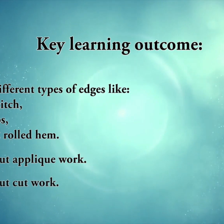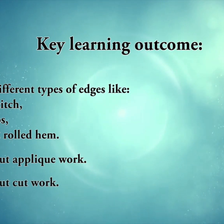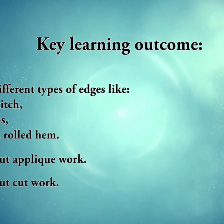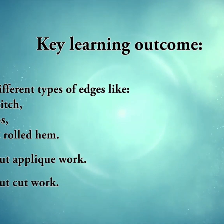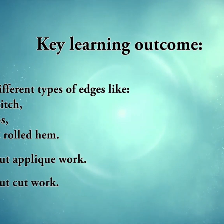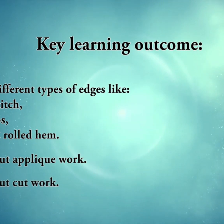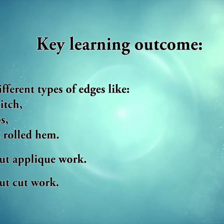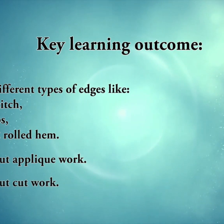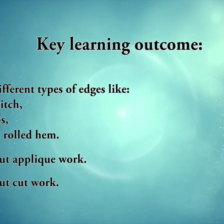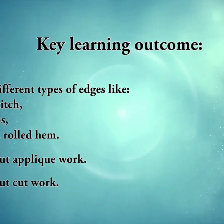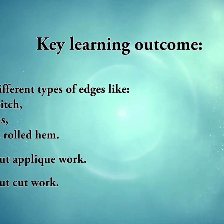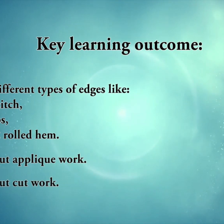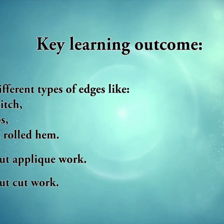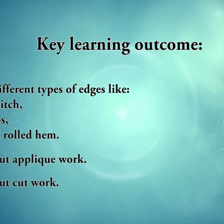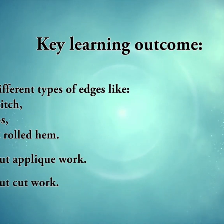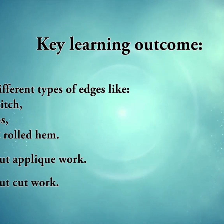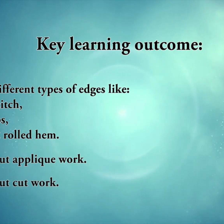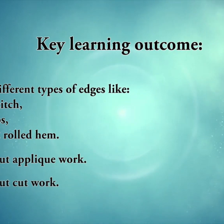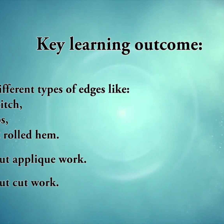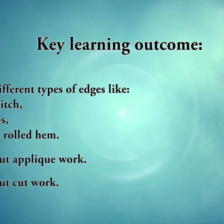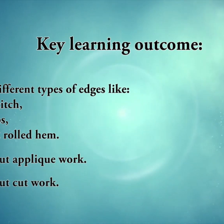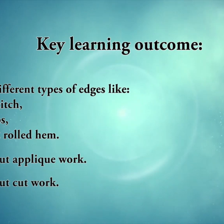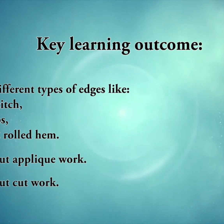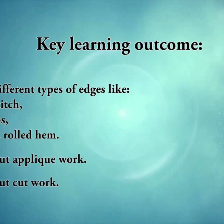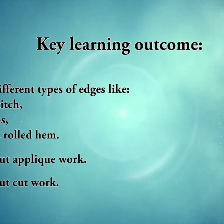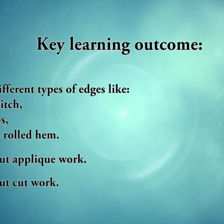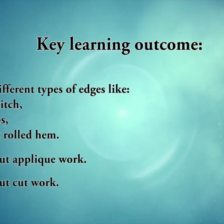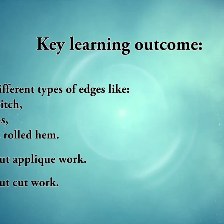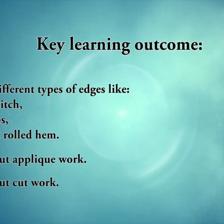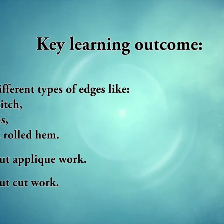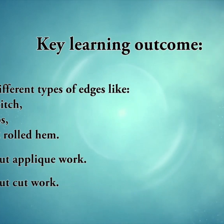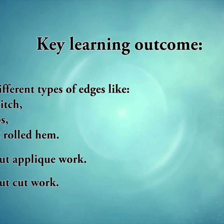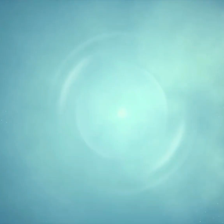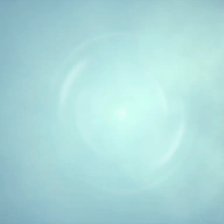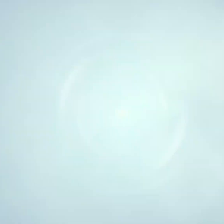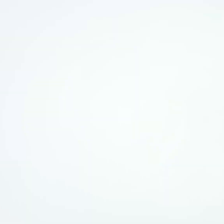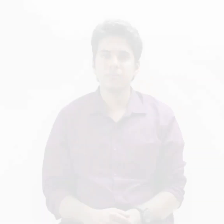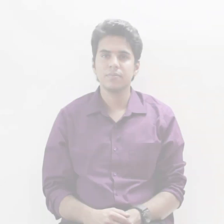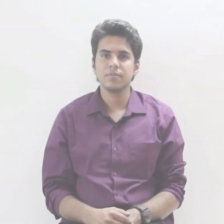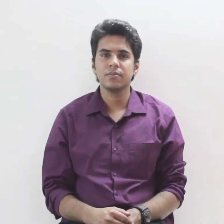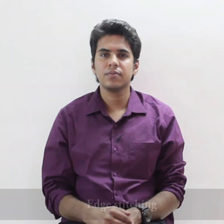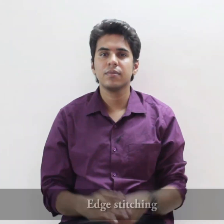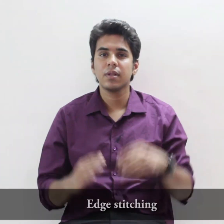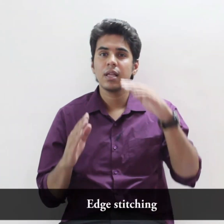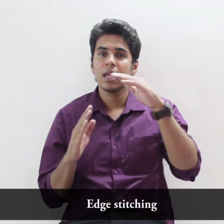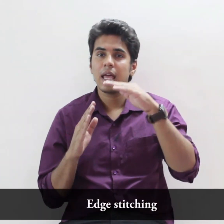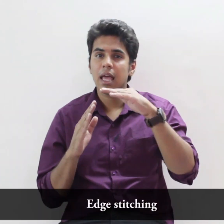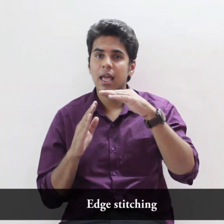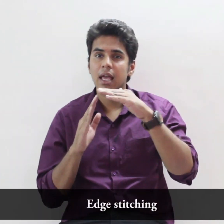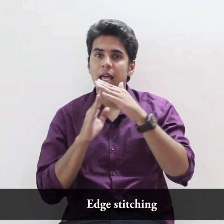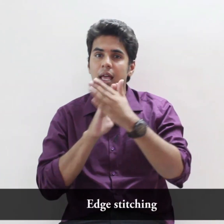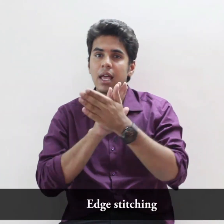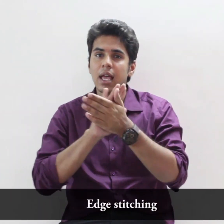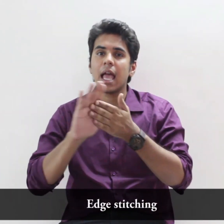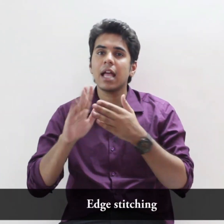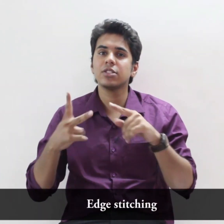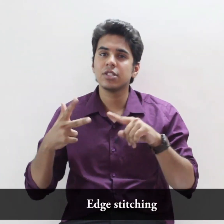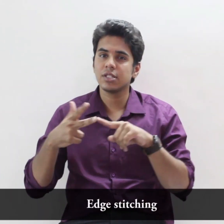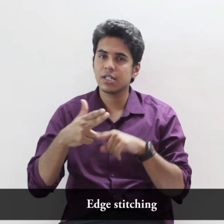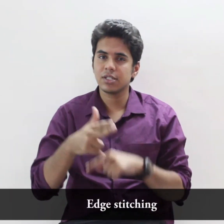hem. Carry out applique work, carry out cut work. Edge stitching.